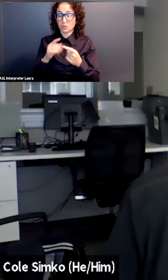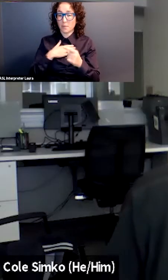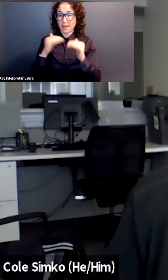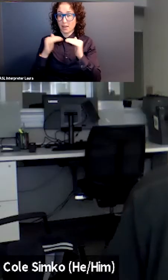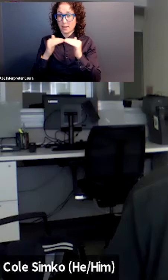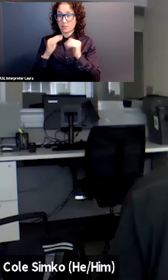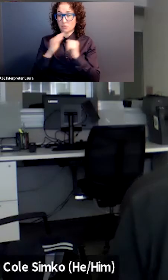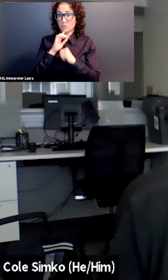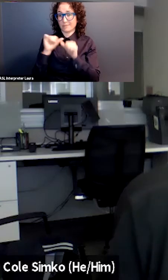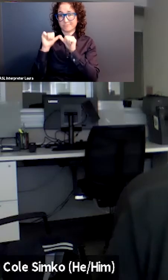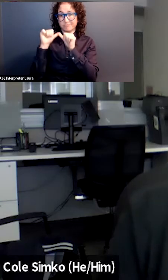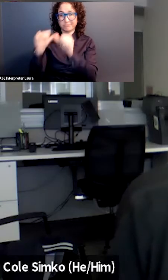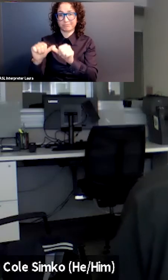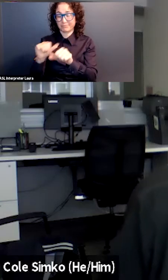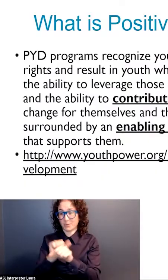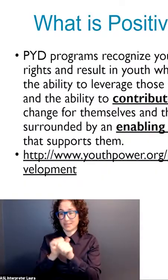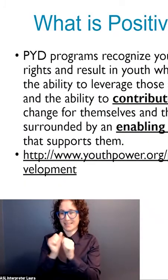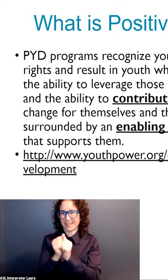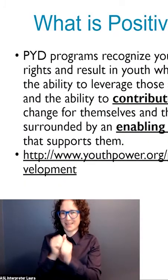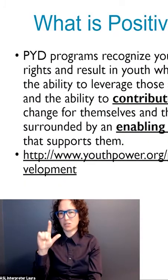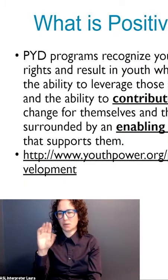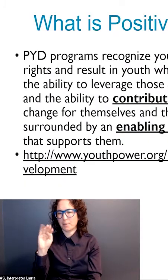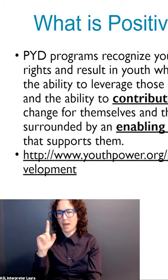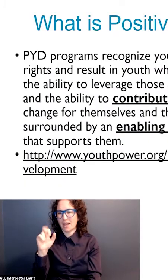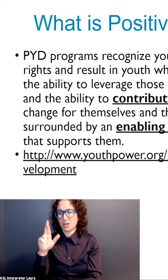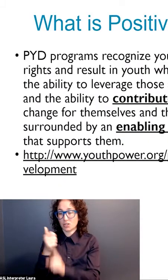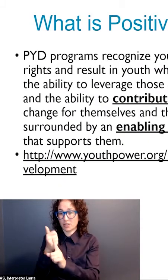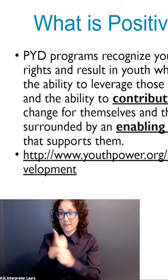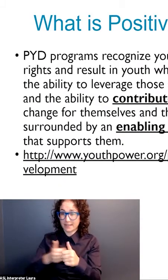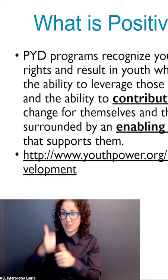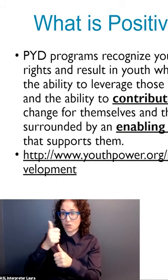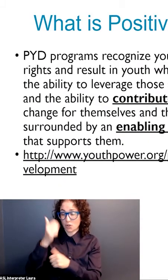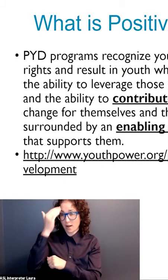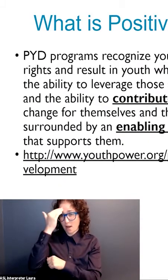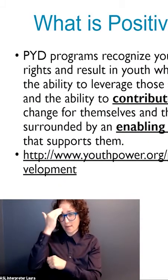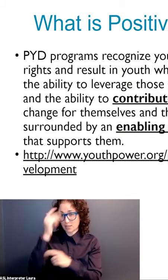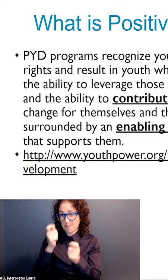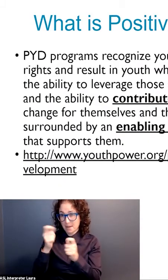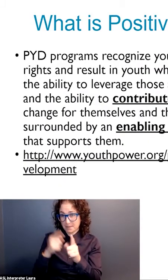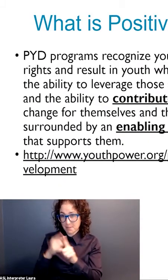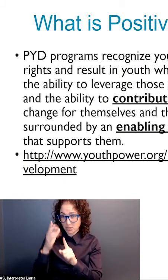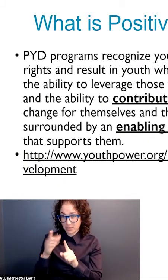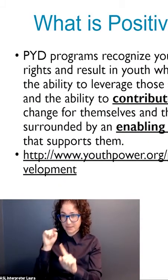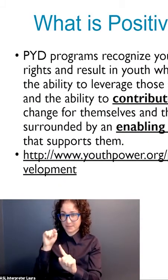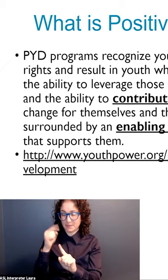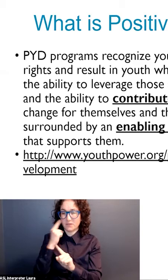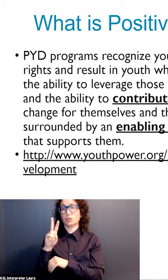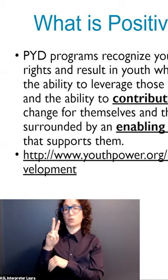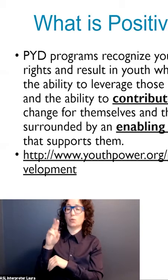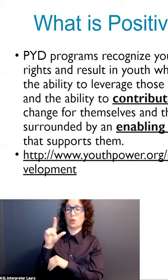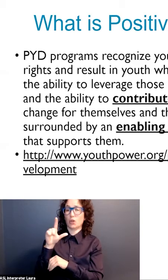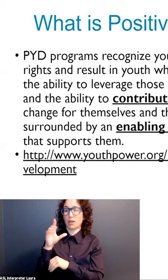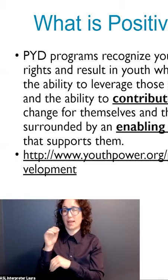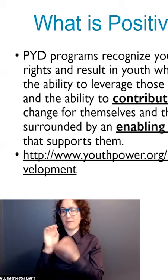colleagues, longtime colleagues, Maria Brindelmeyer, Senior Knowledge Management Specialist for YP2LE.